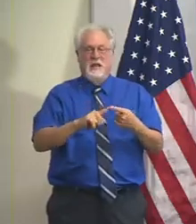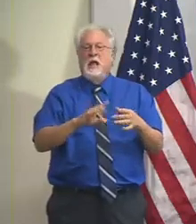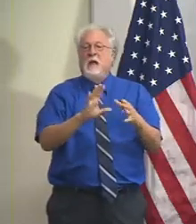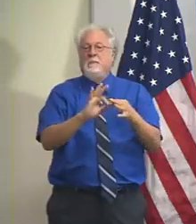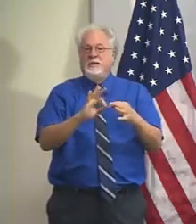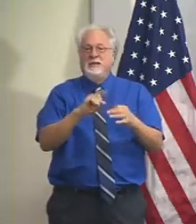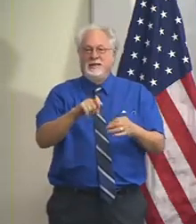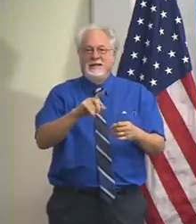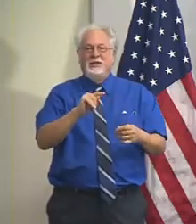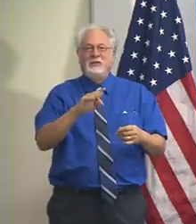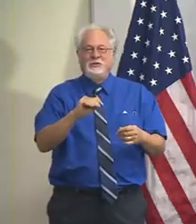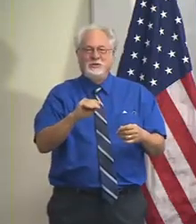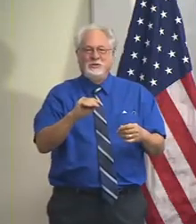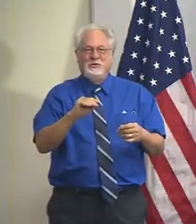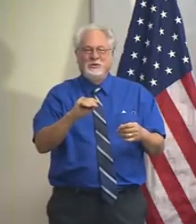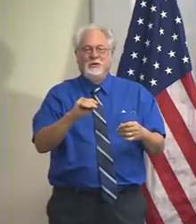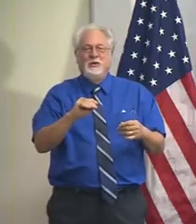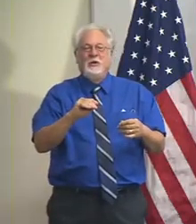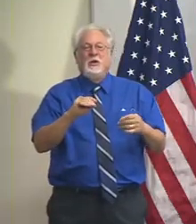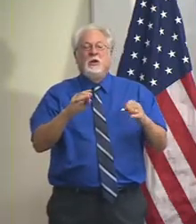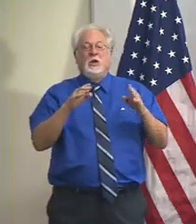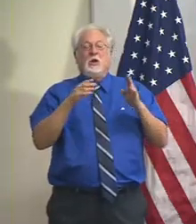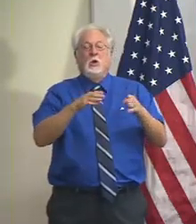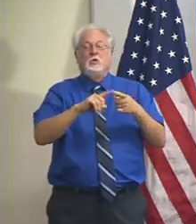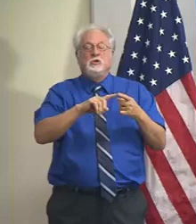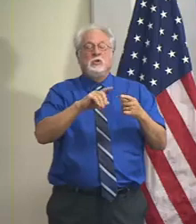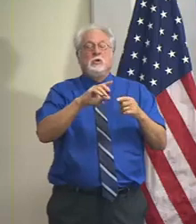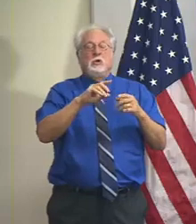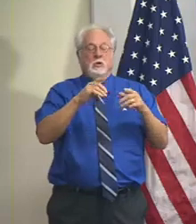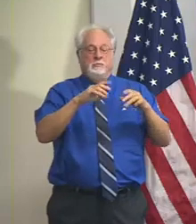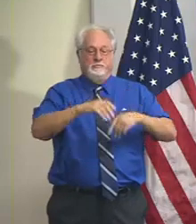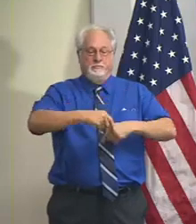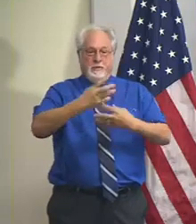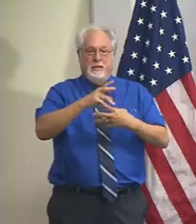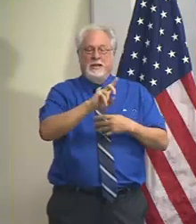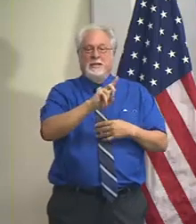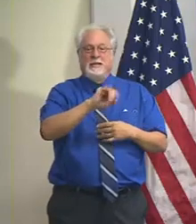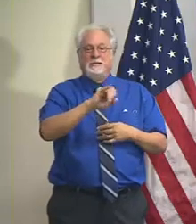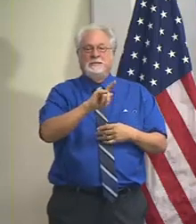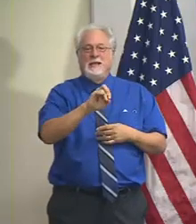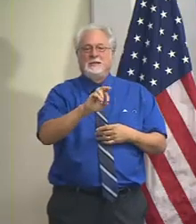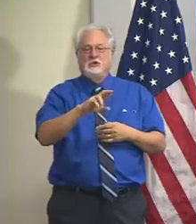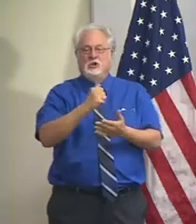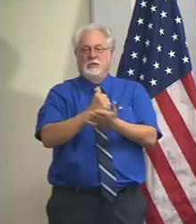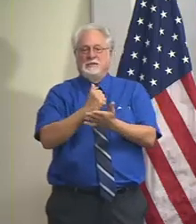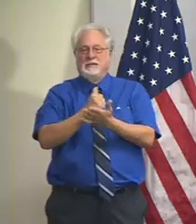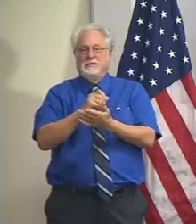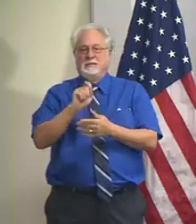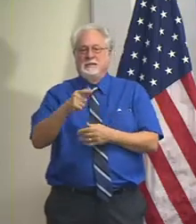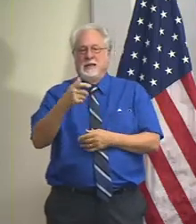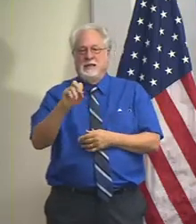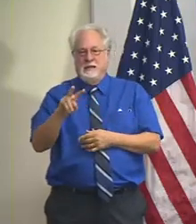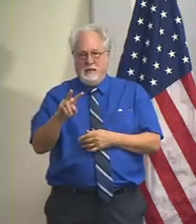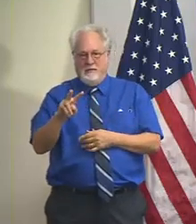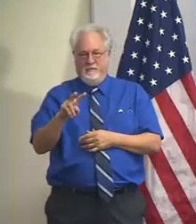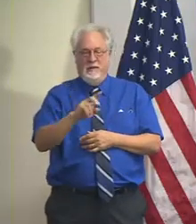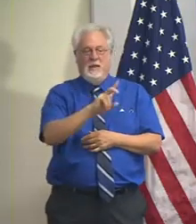is we need you to go to disasterassistance.gov in order to register with FEMA for assistance.